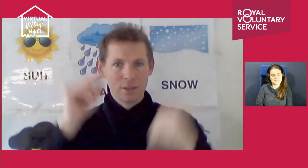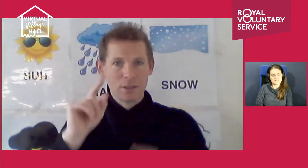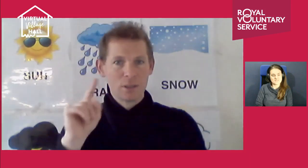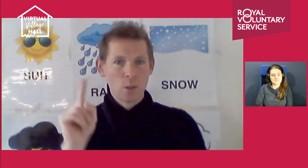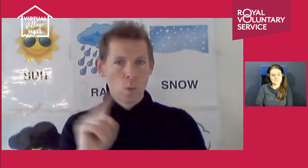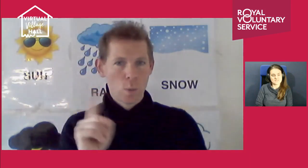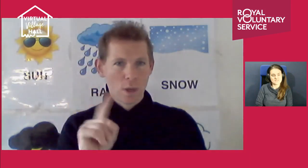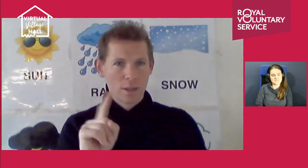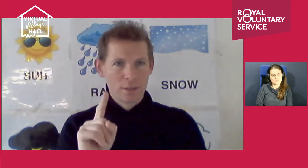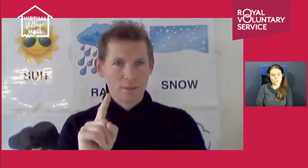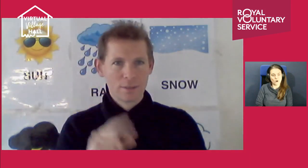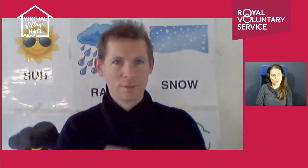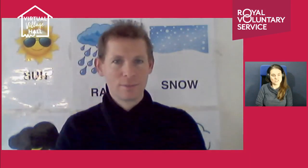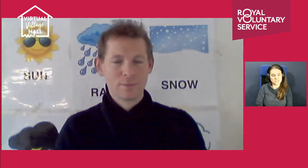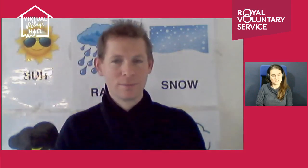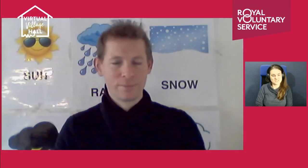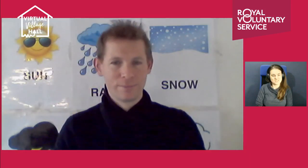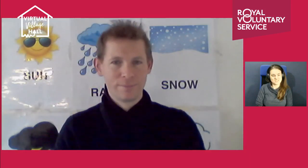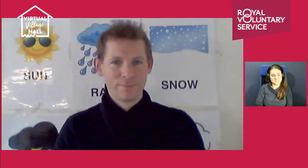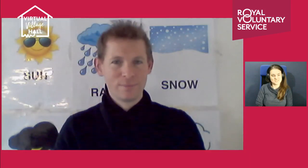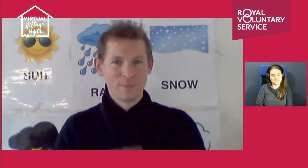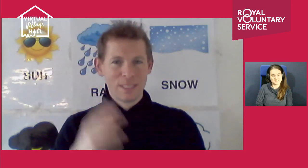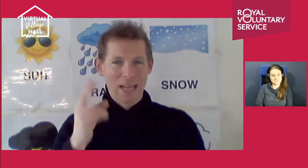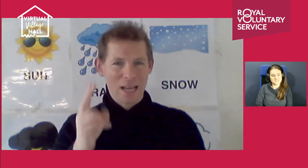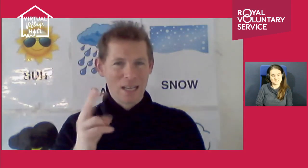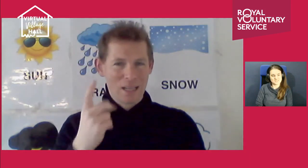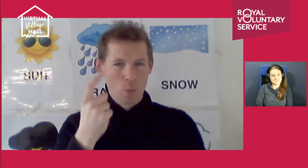weather, what?